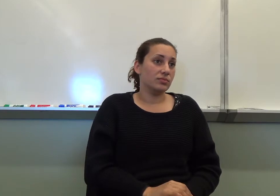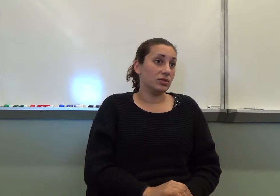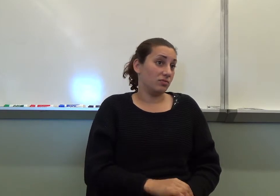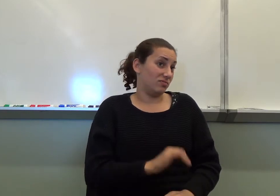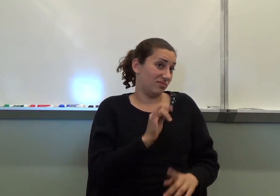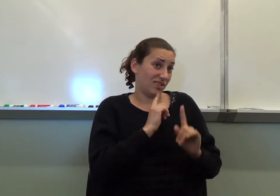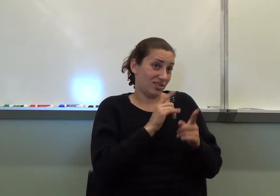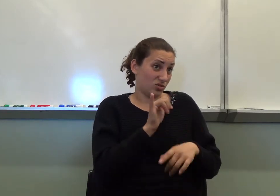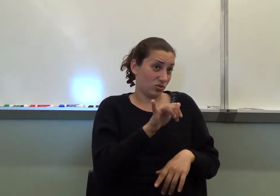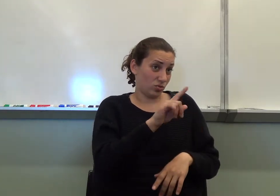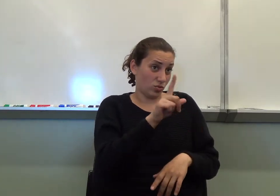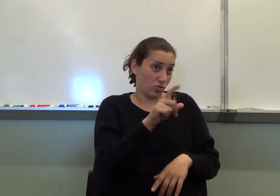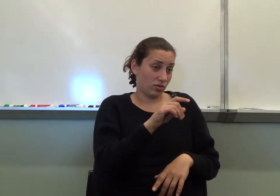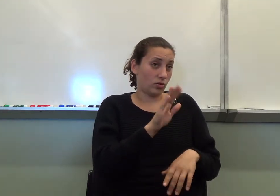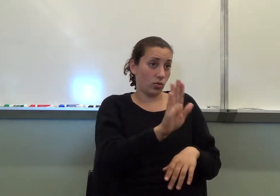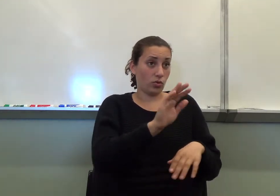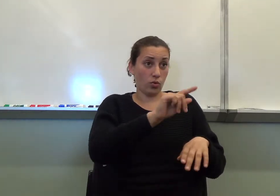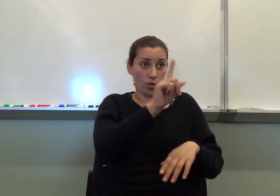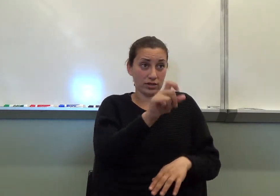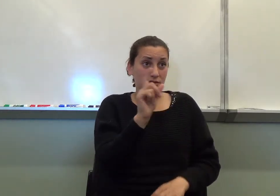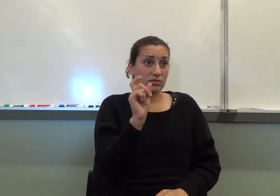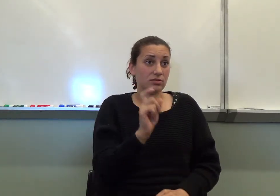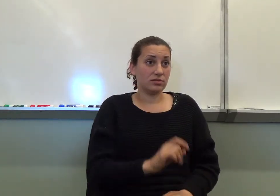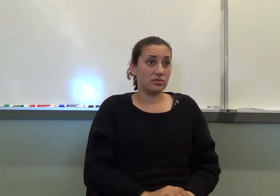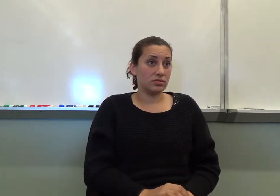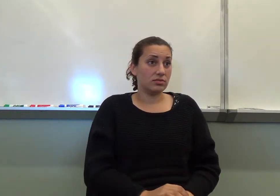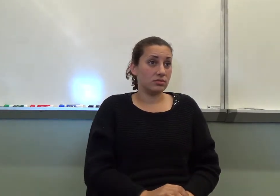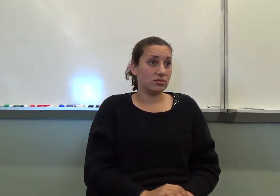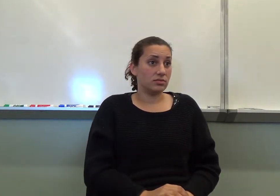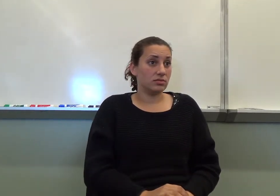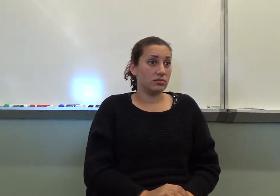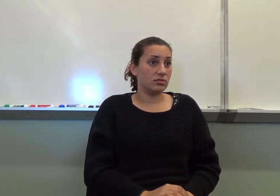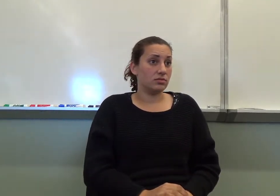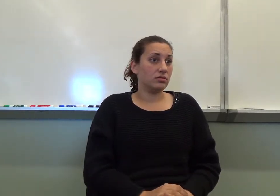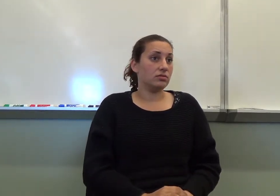All right, let's go a little further. Section 8.2.